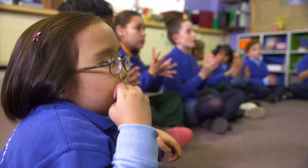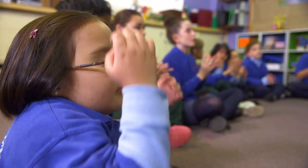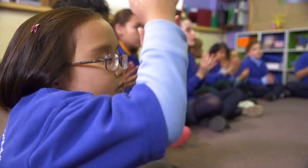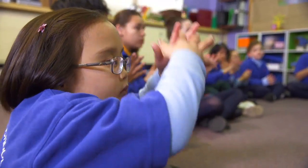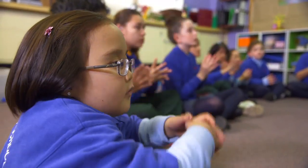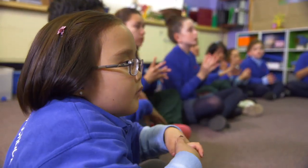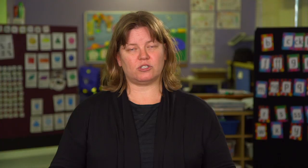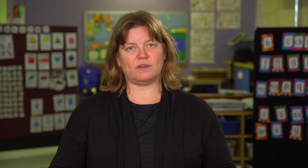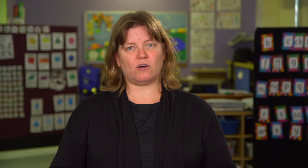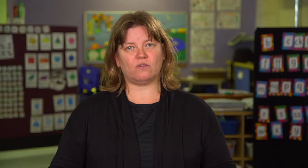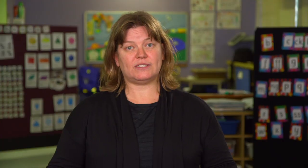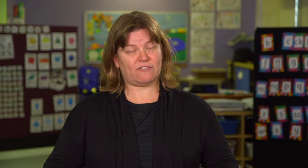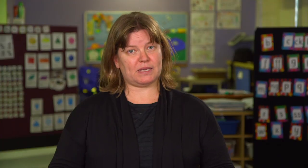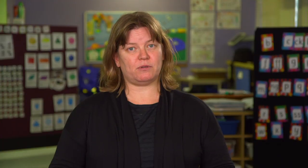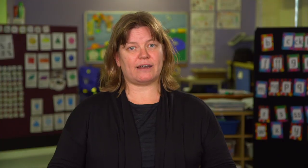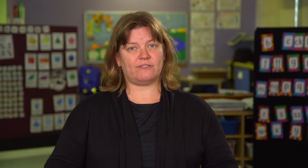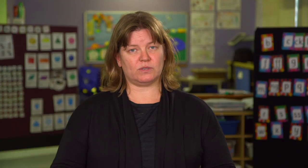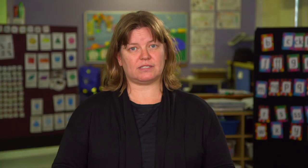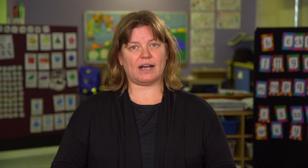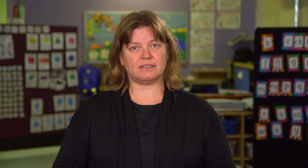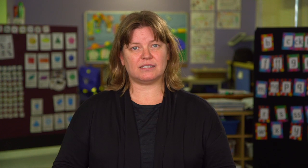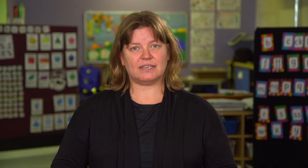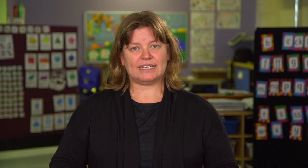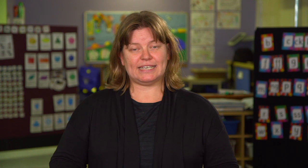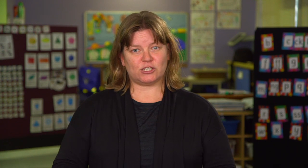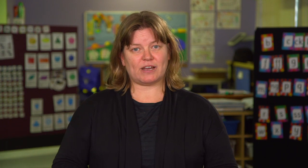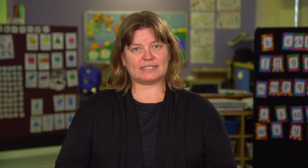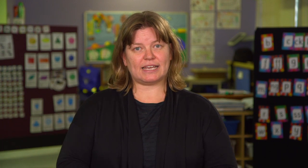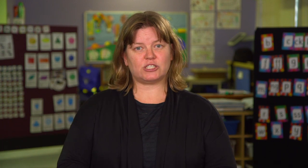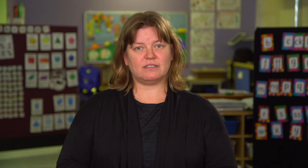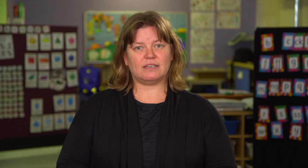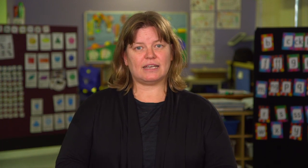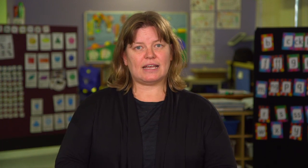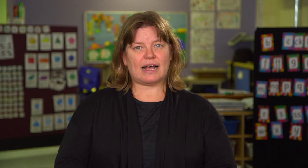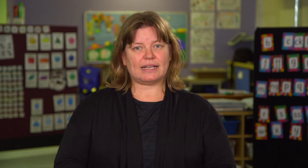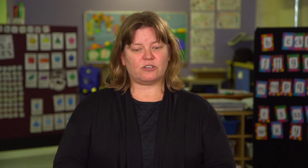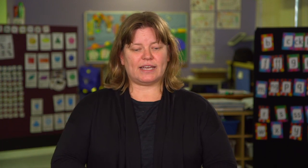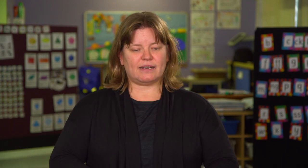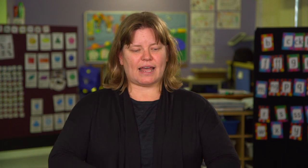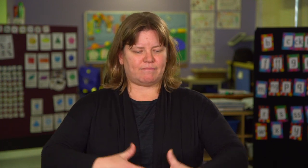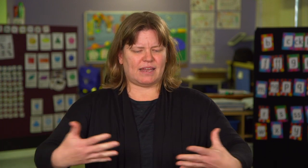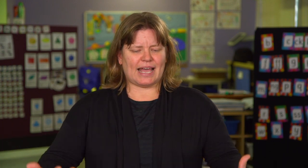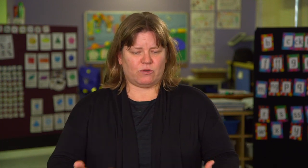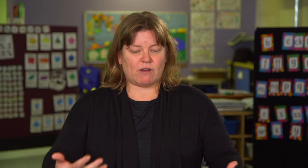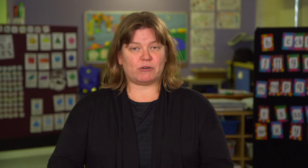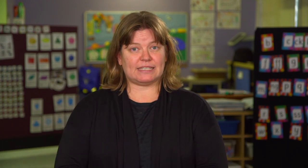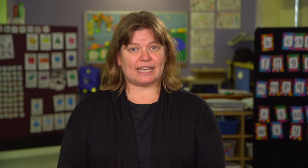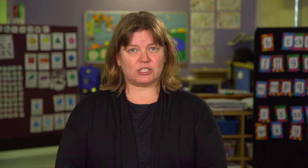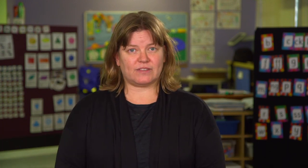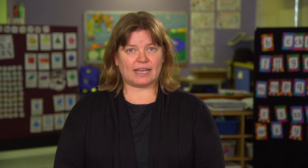very, very important to involve deaf people and fluent signers in the translation. so you get an accurate representation of the